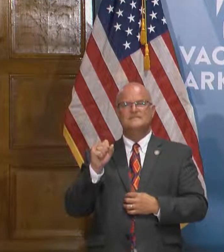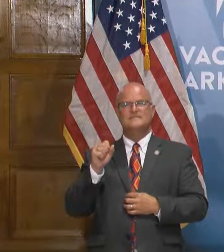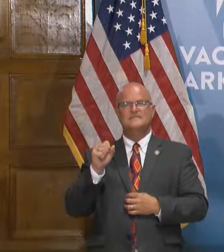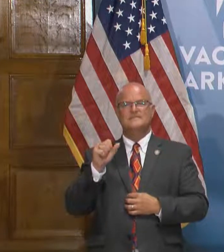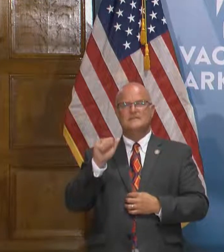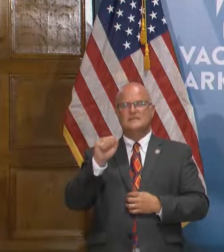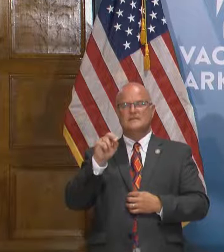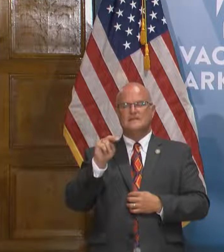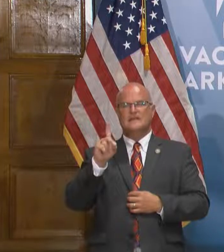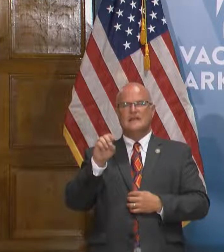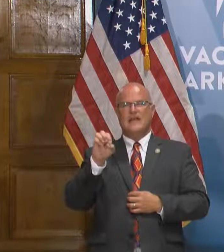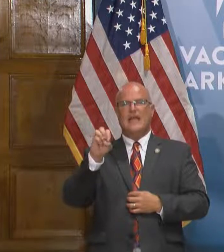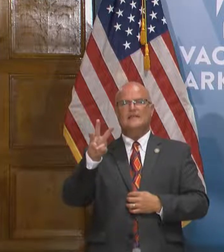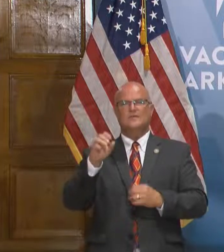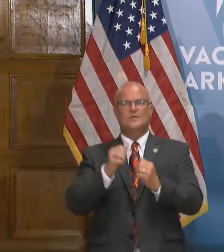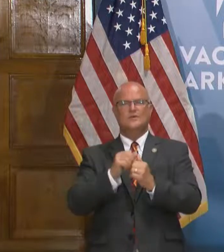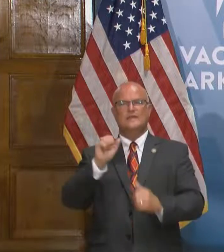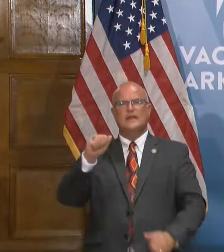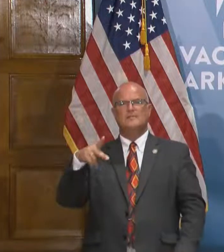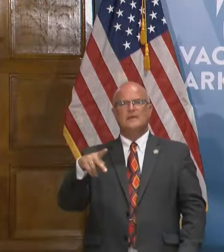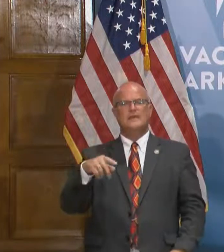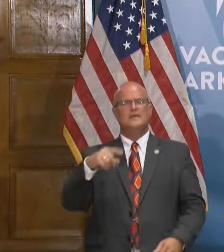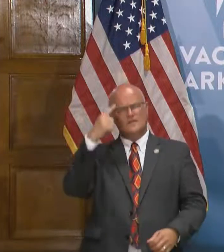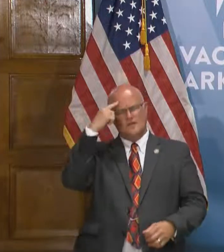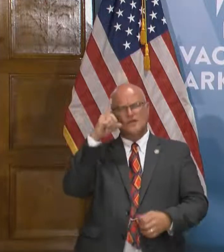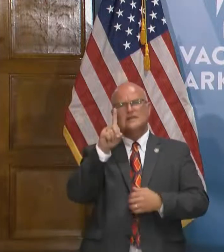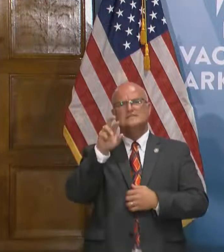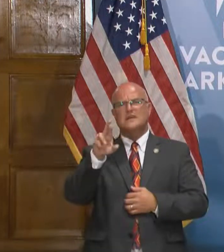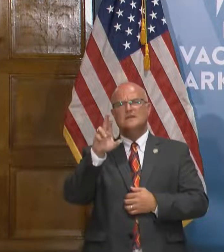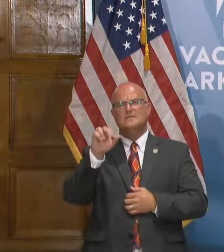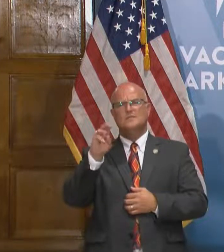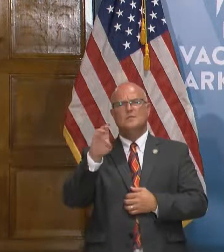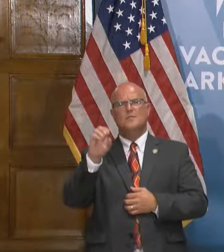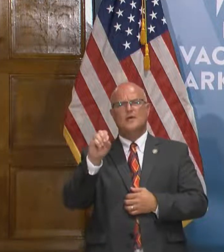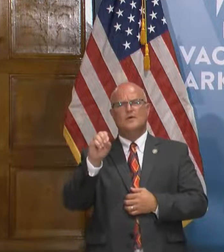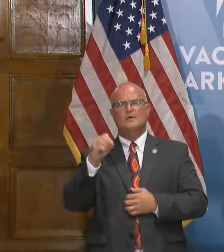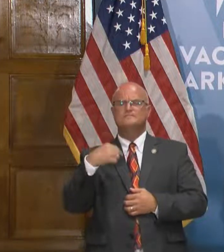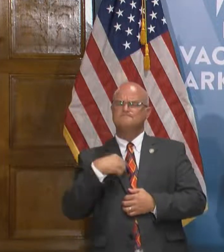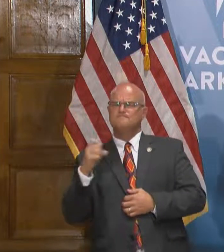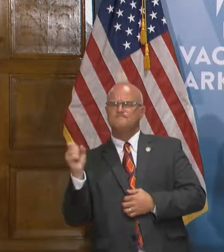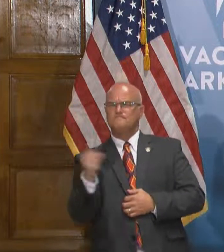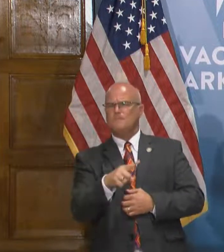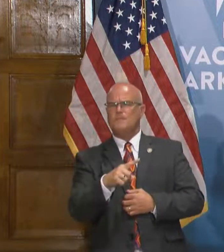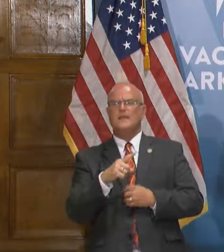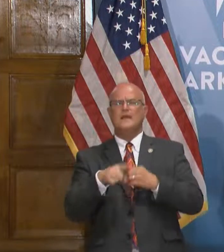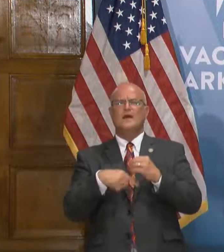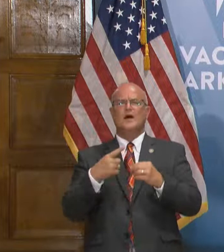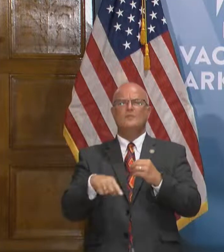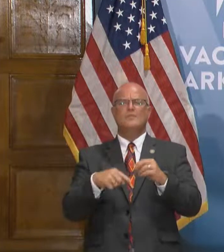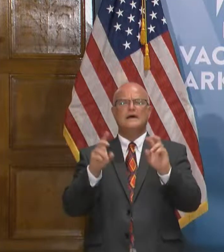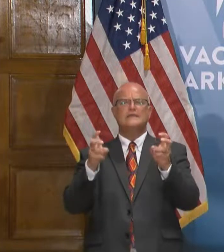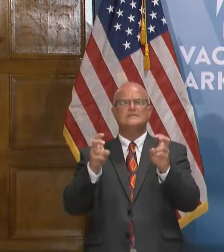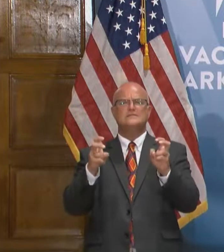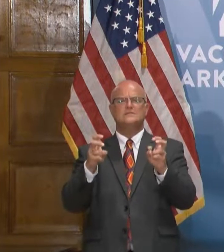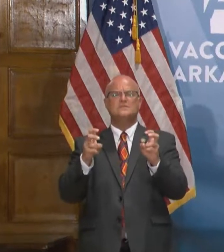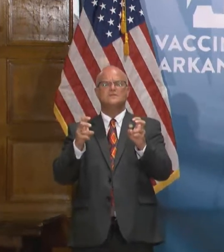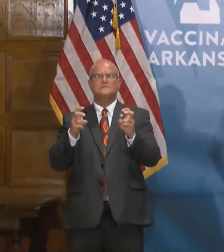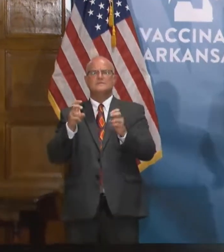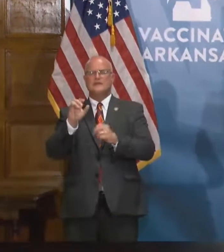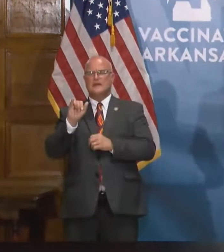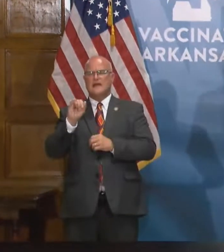is Andrew with AP. This is a question for Dr. Romero. Want to ask again about the issue of